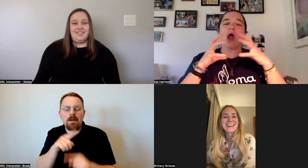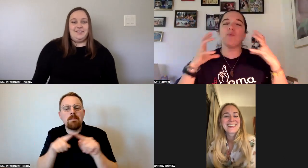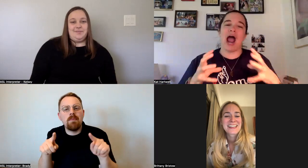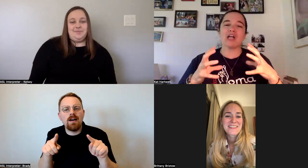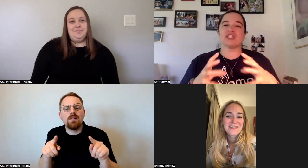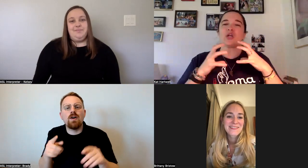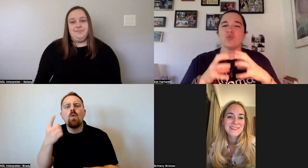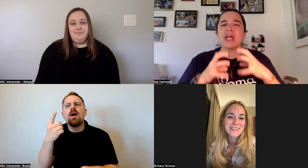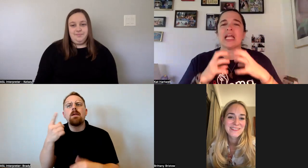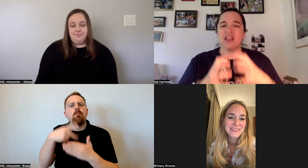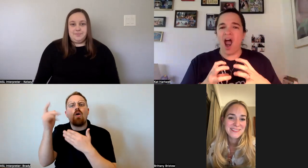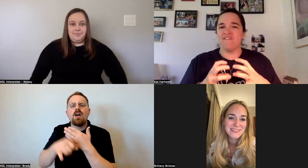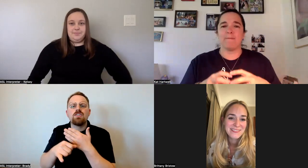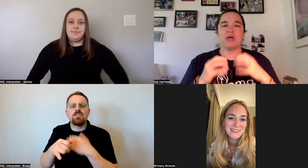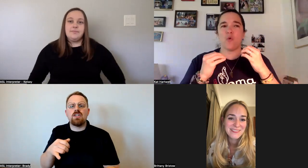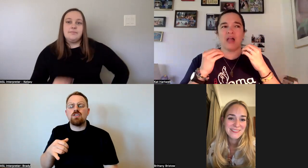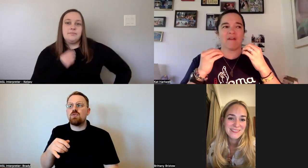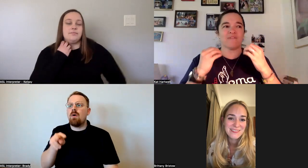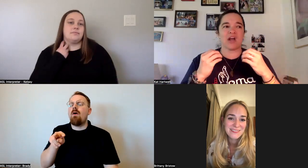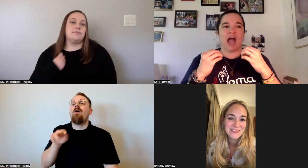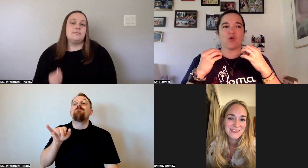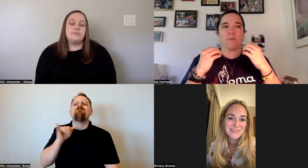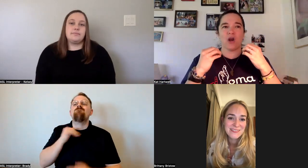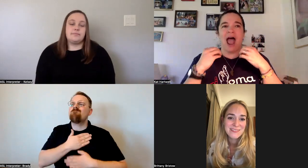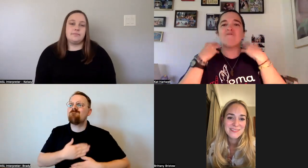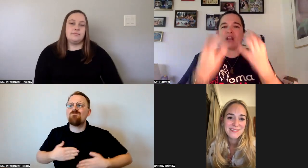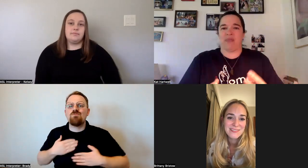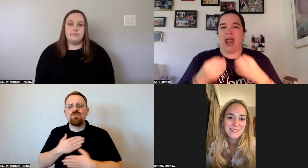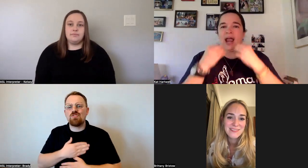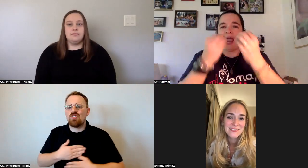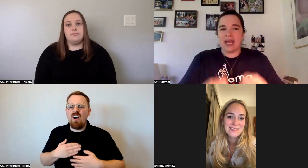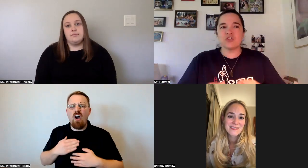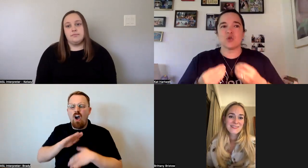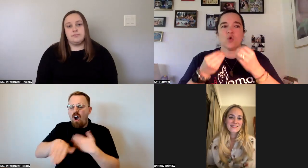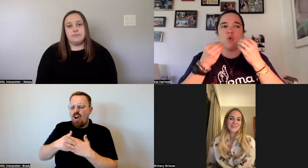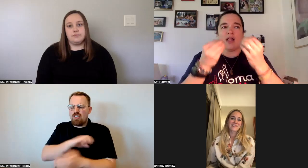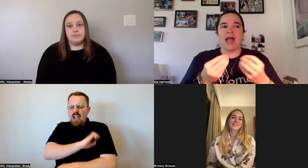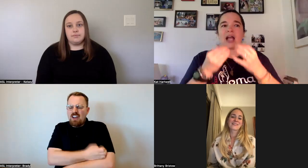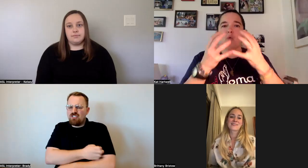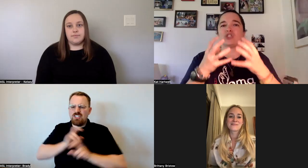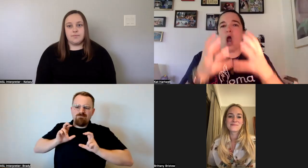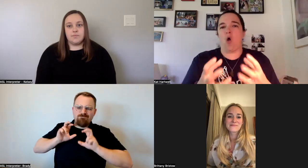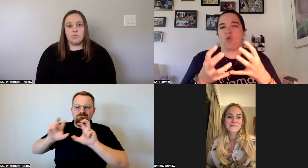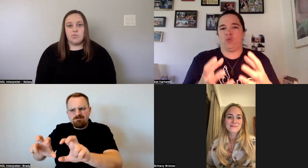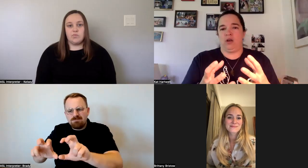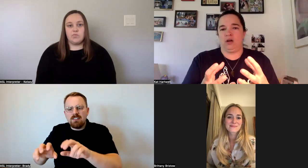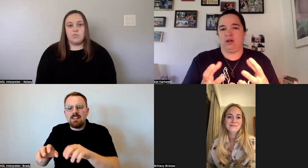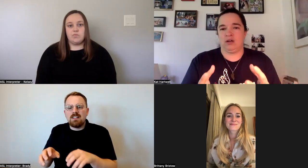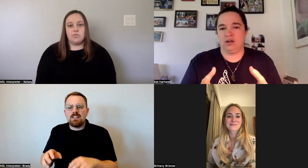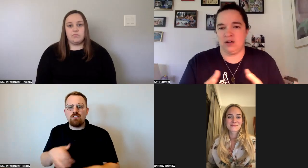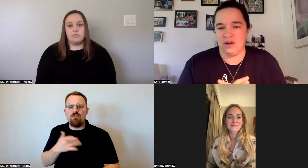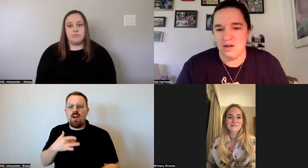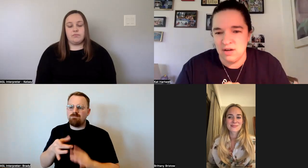is one project that you really love and you like feel like you put everything into like it was your